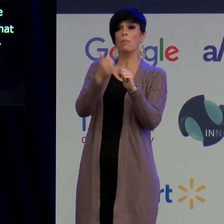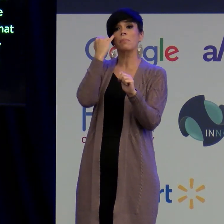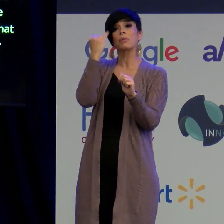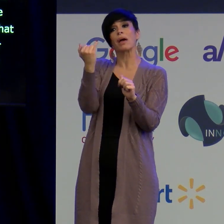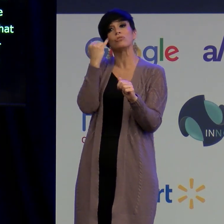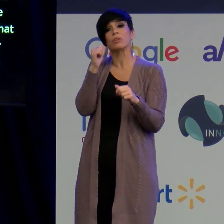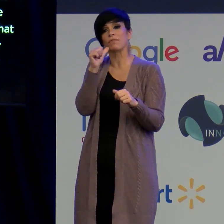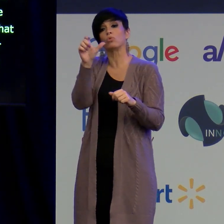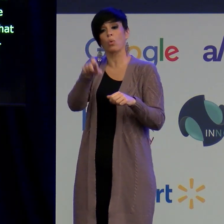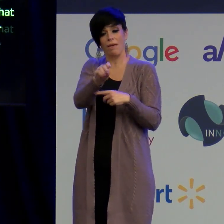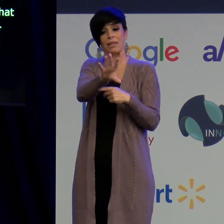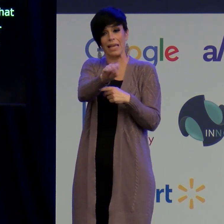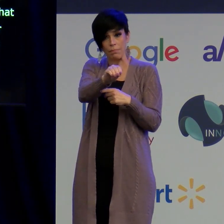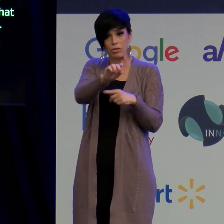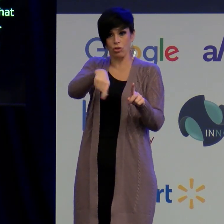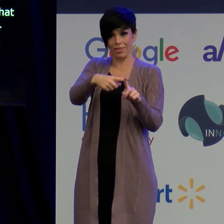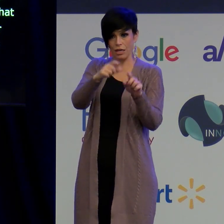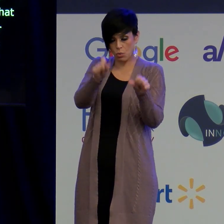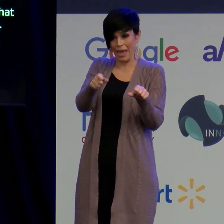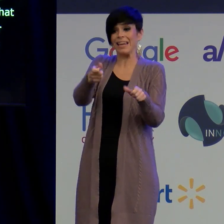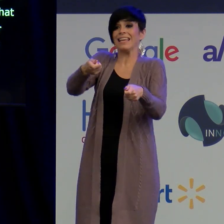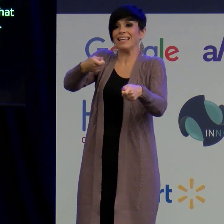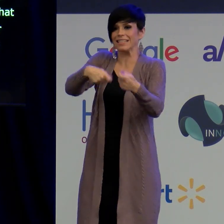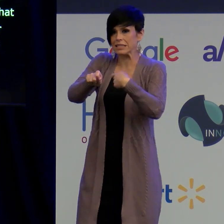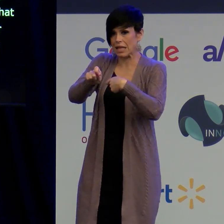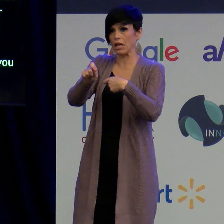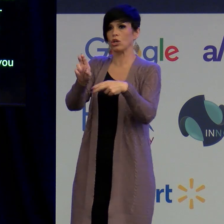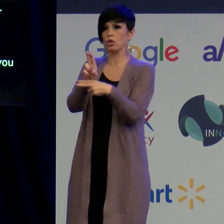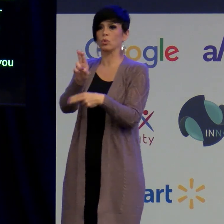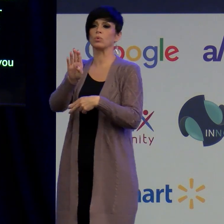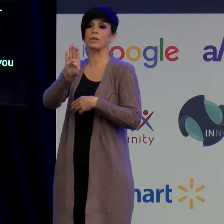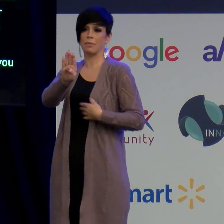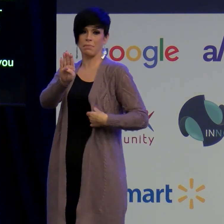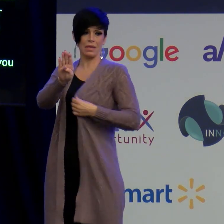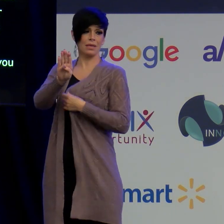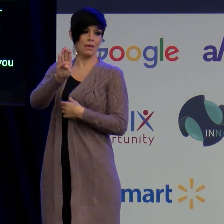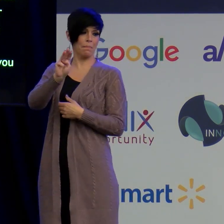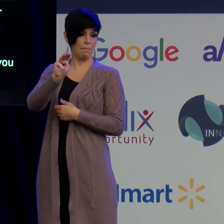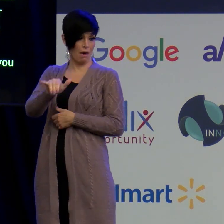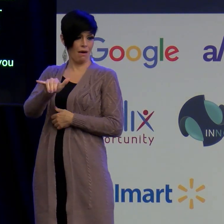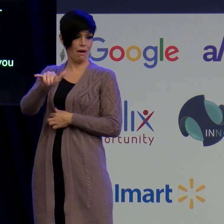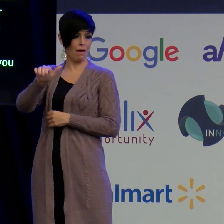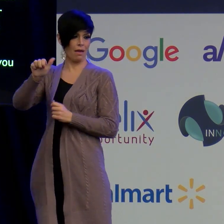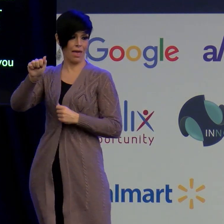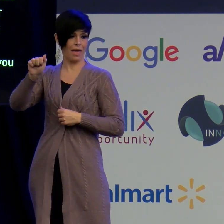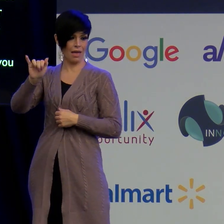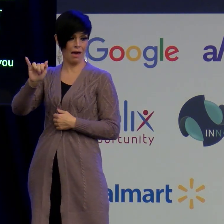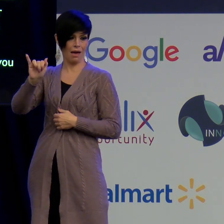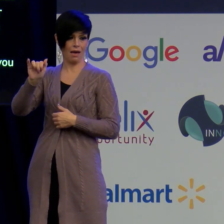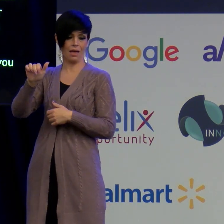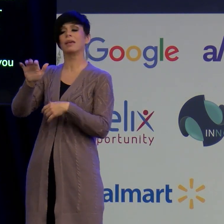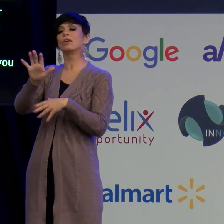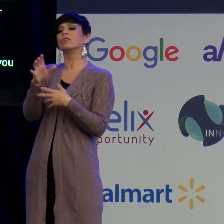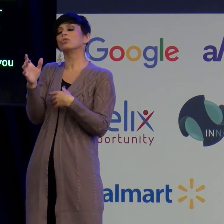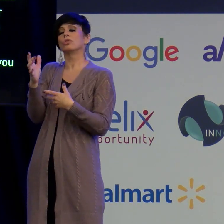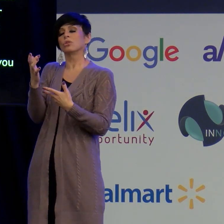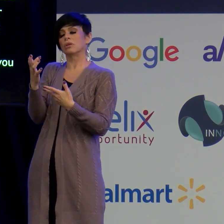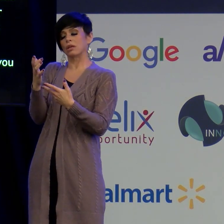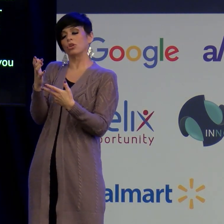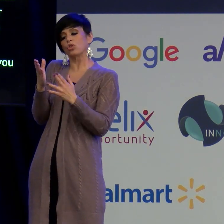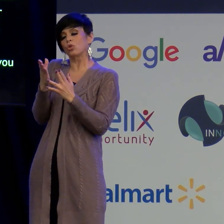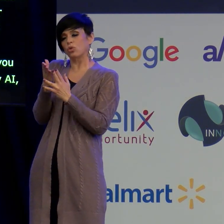take a picture, you're using Be My AI. You are using GPT-4 through